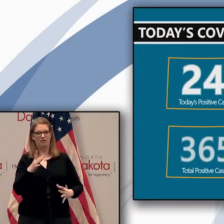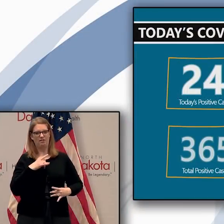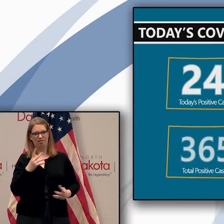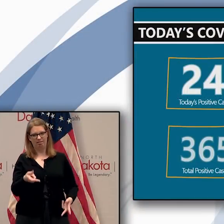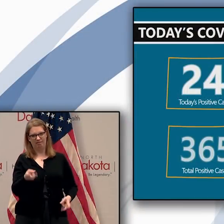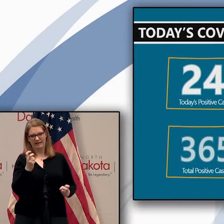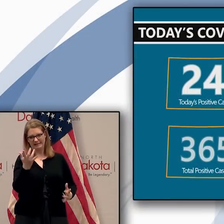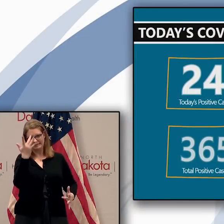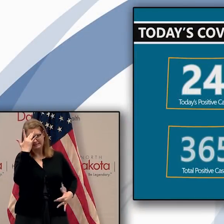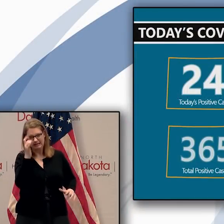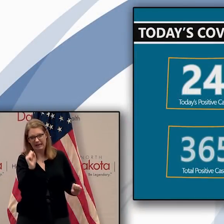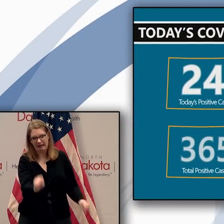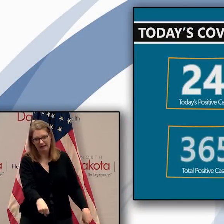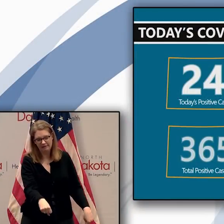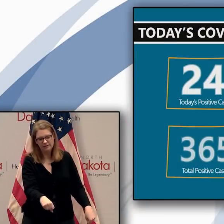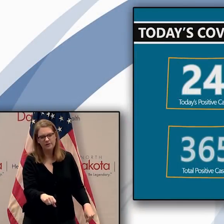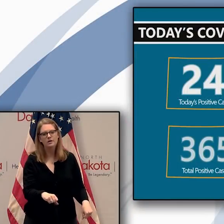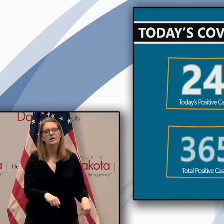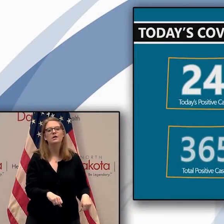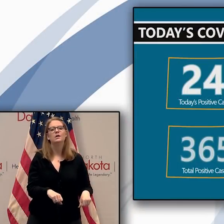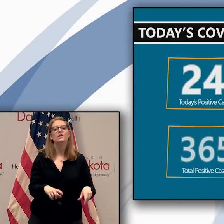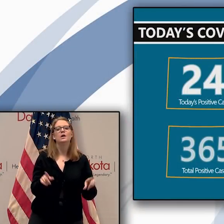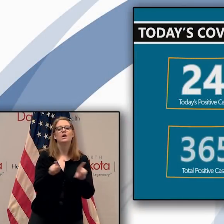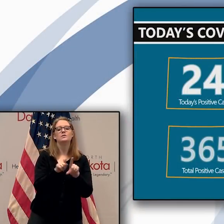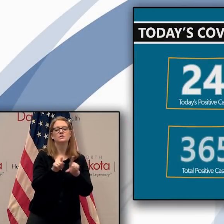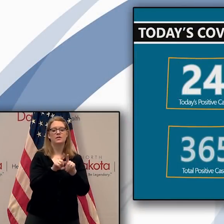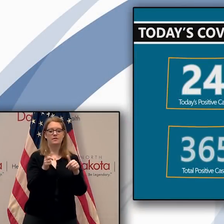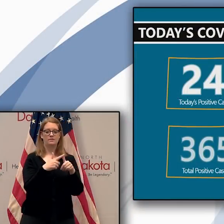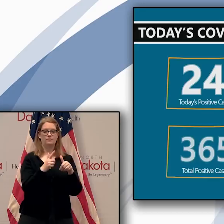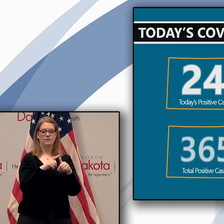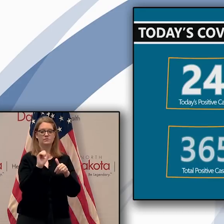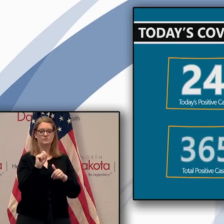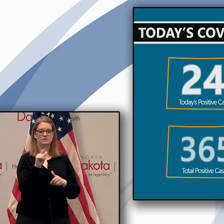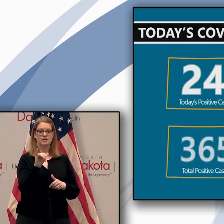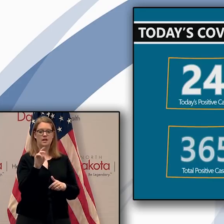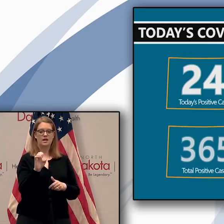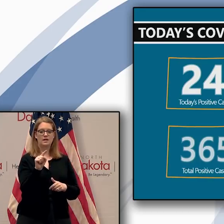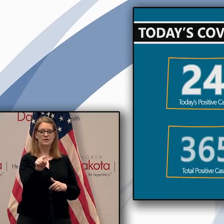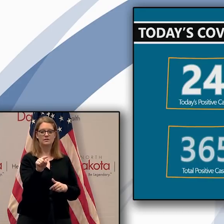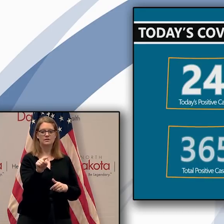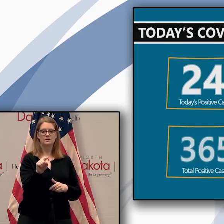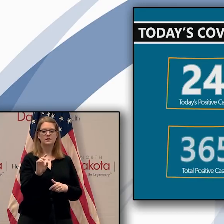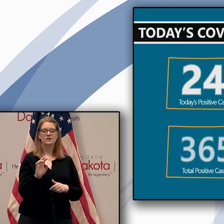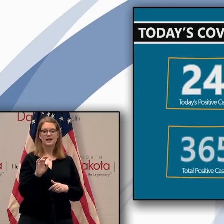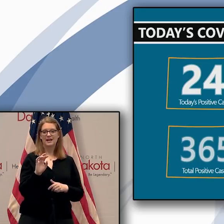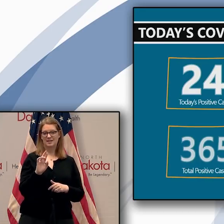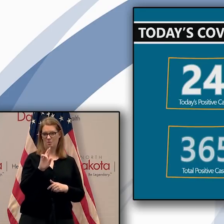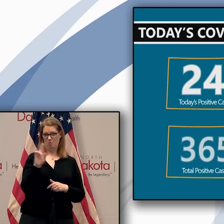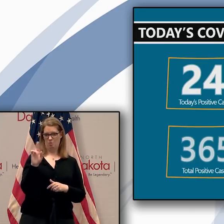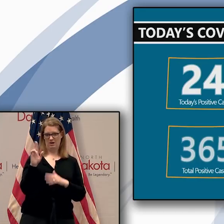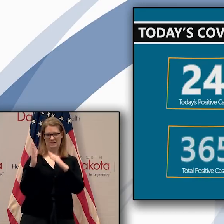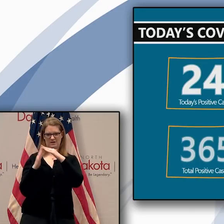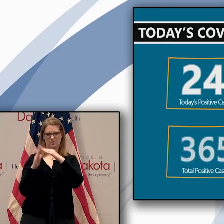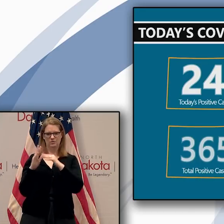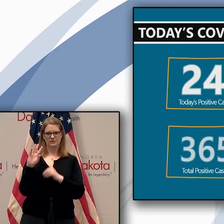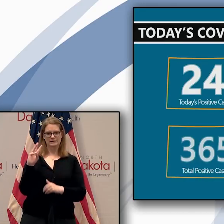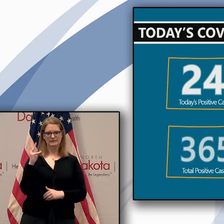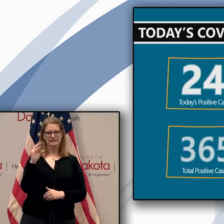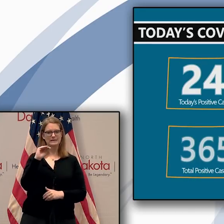have also want to note on that first slide, in the upper right-hand corner,